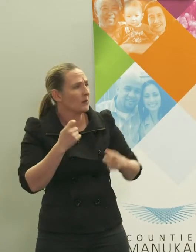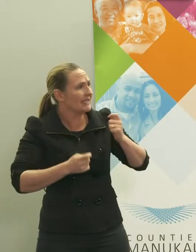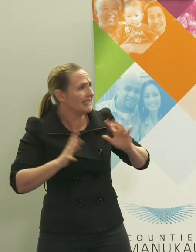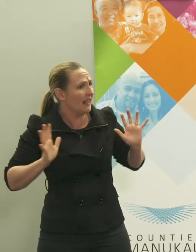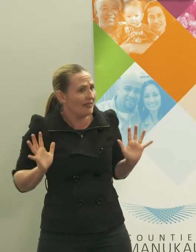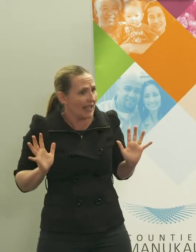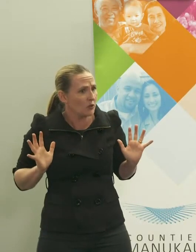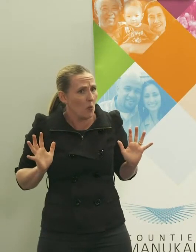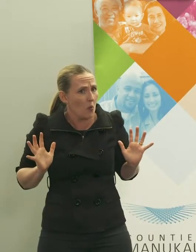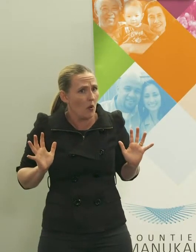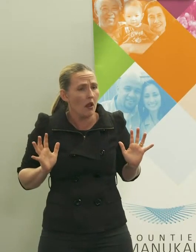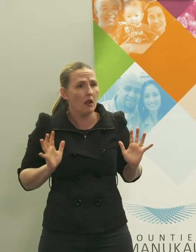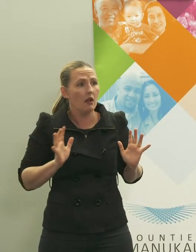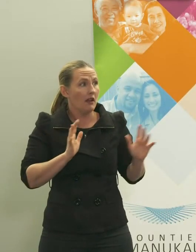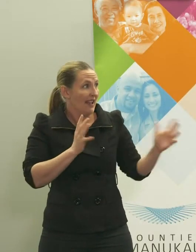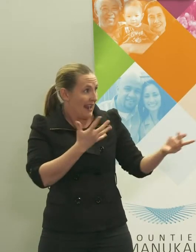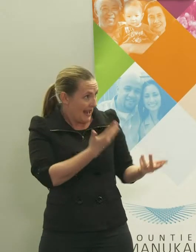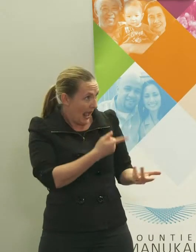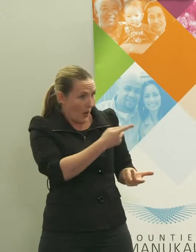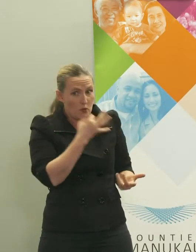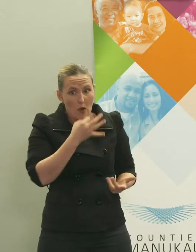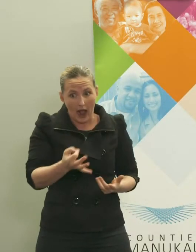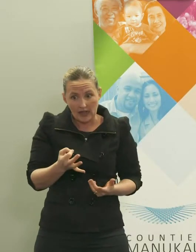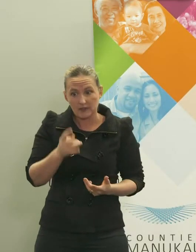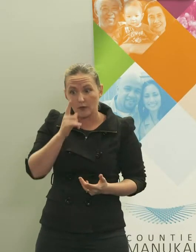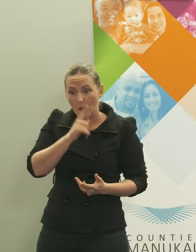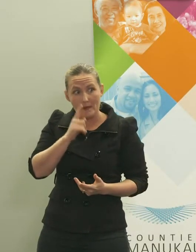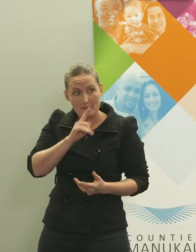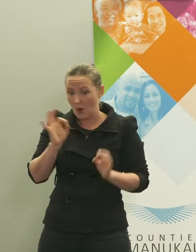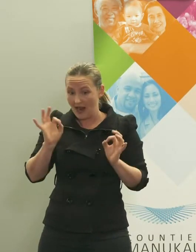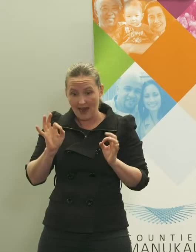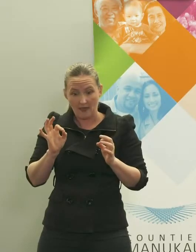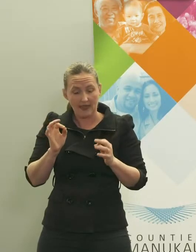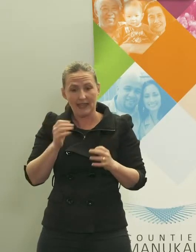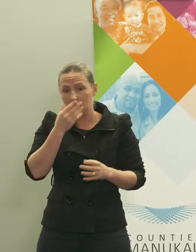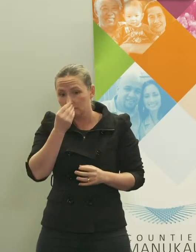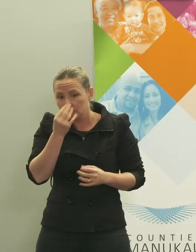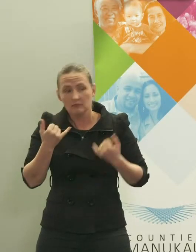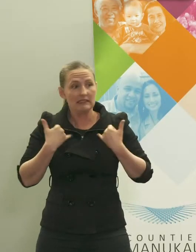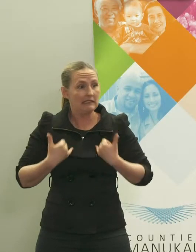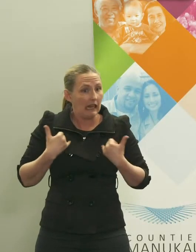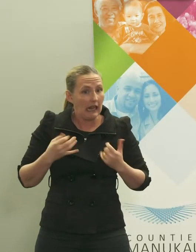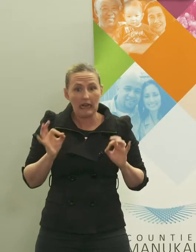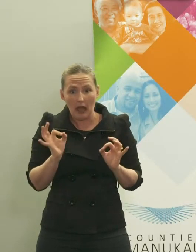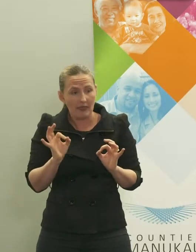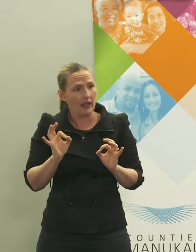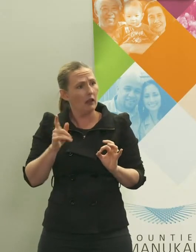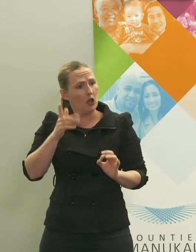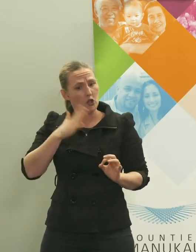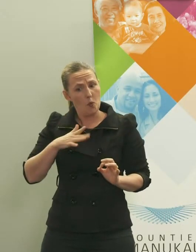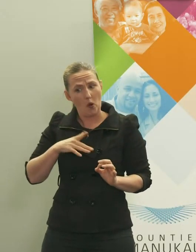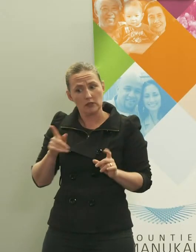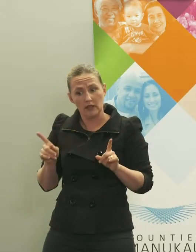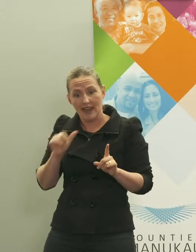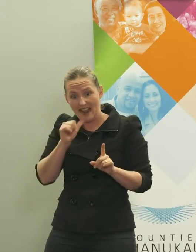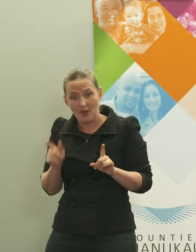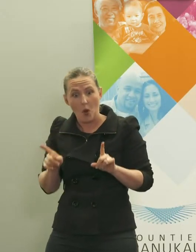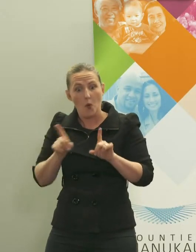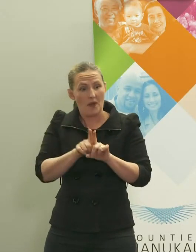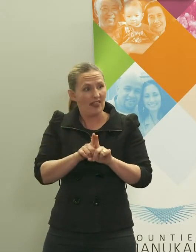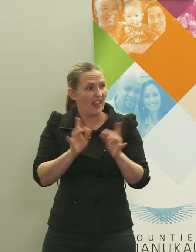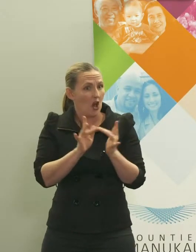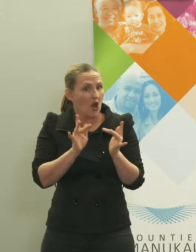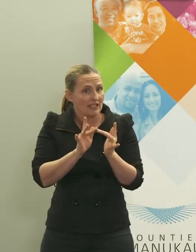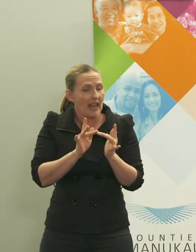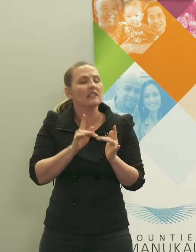now that you're asking for people who are close contacts, who are asymptomatic to come out. Yeah, so we do always anticipate,